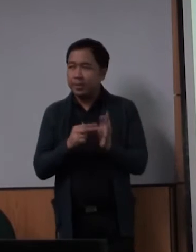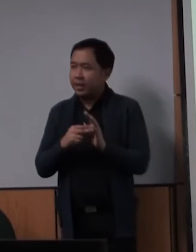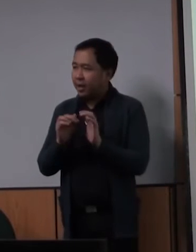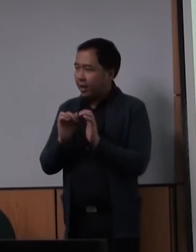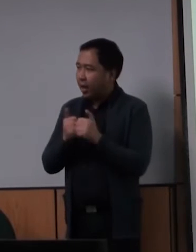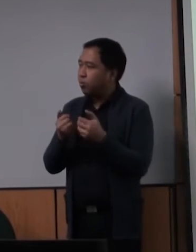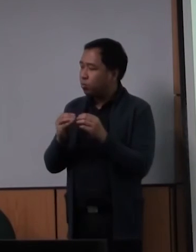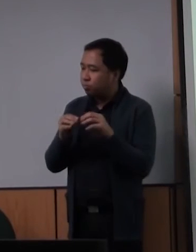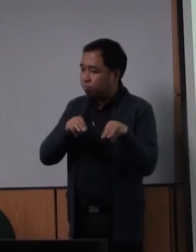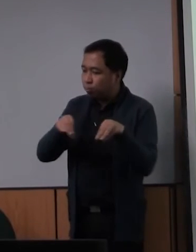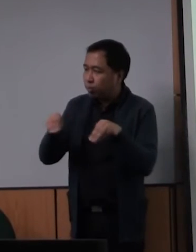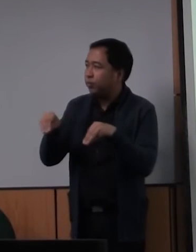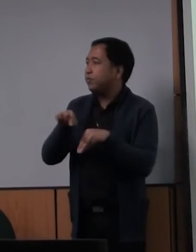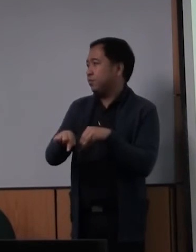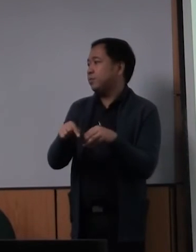drawing. So,